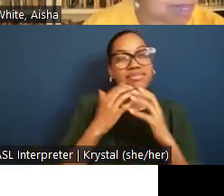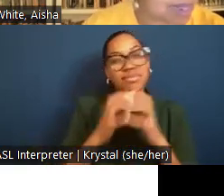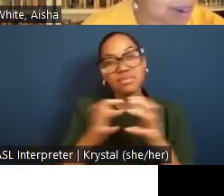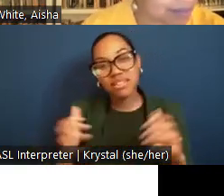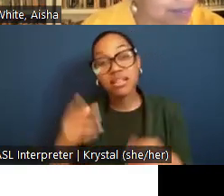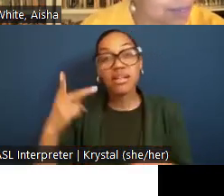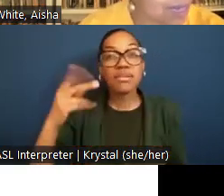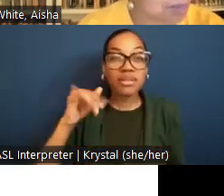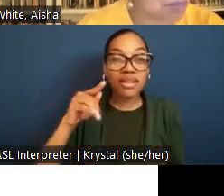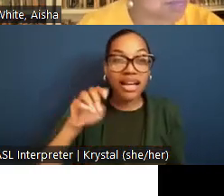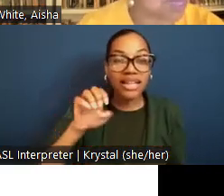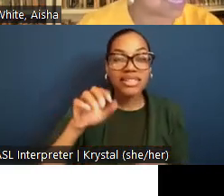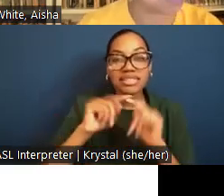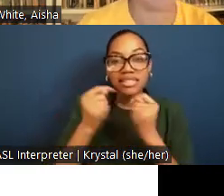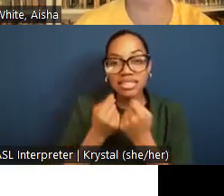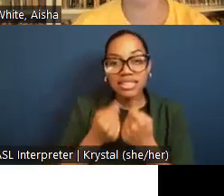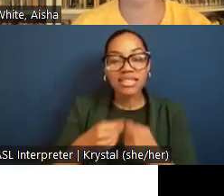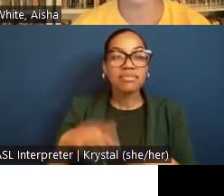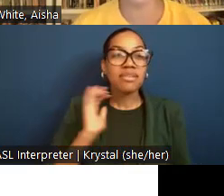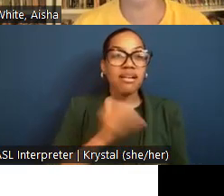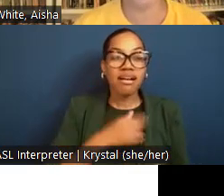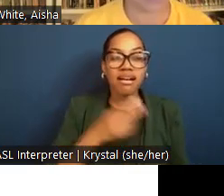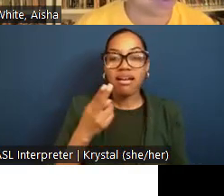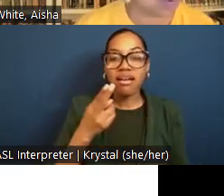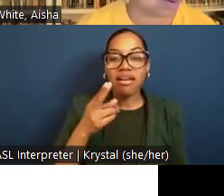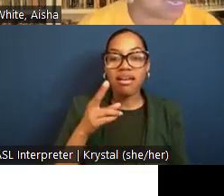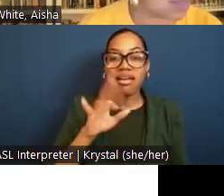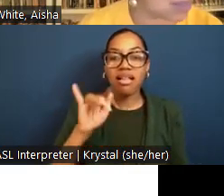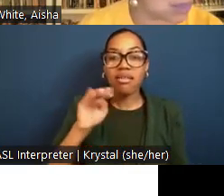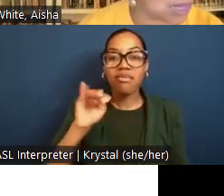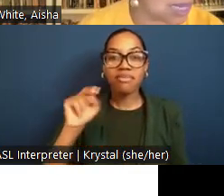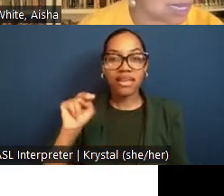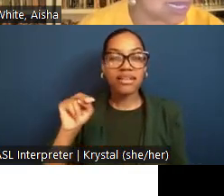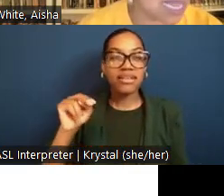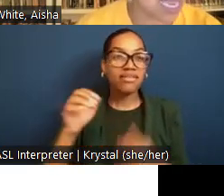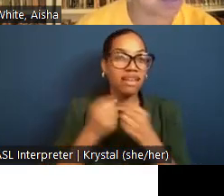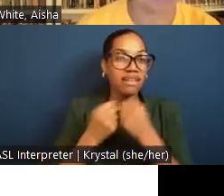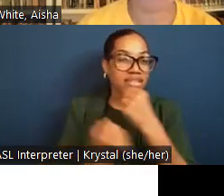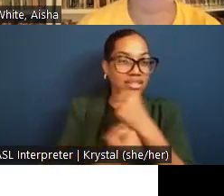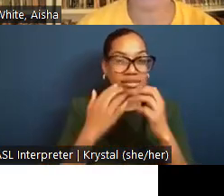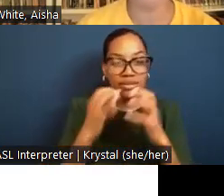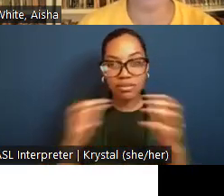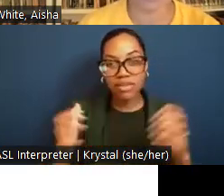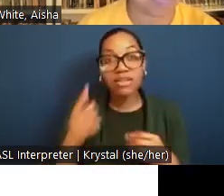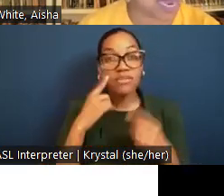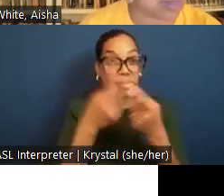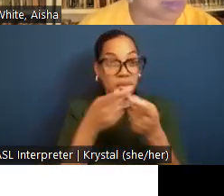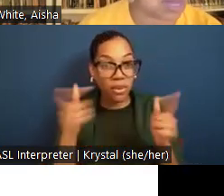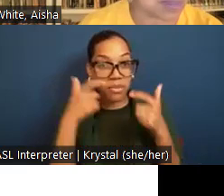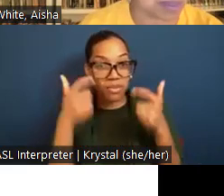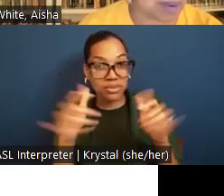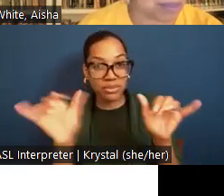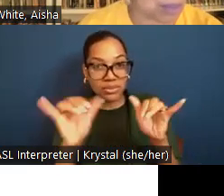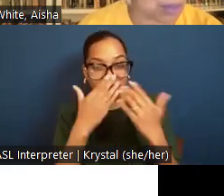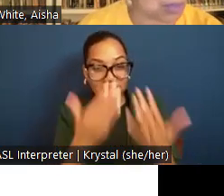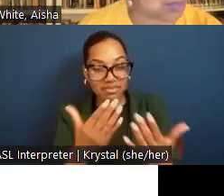team and our funder, the Hillman Foundation. Thanks to all of you in our audience for joining us. And remember that if you want to be added to